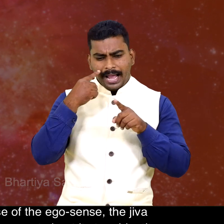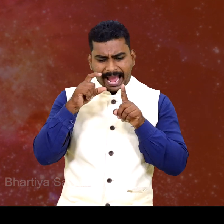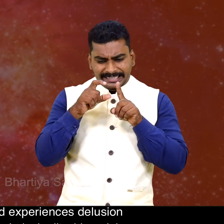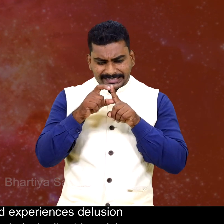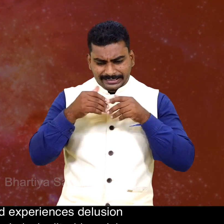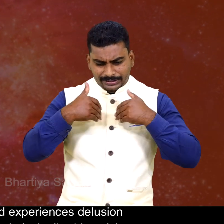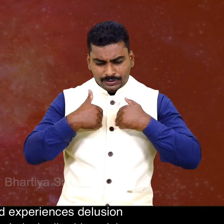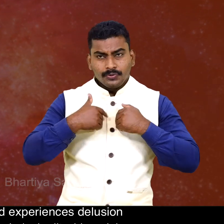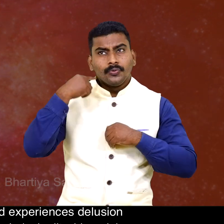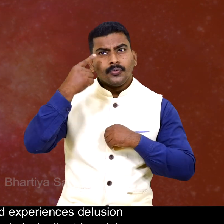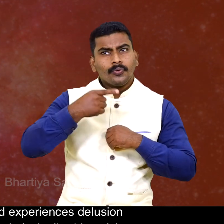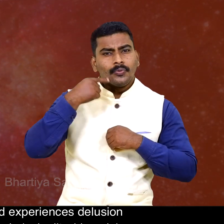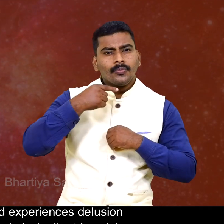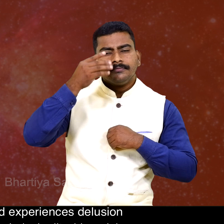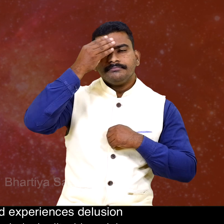and experiences delusion,